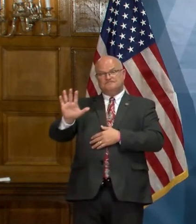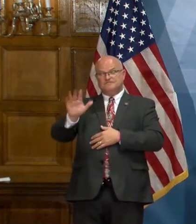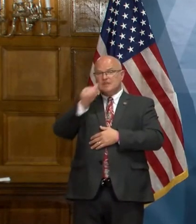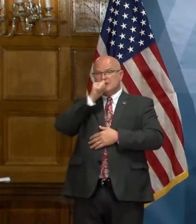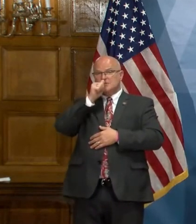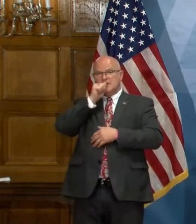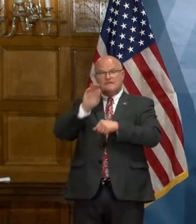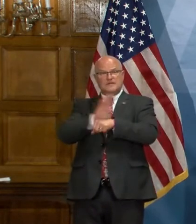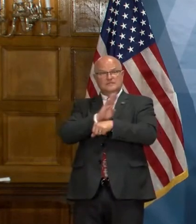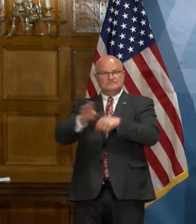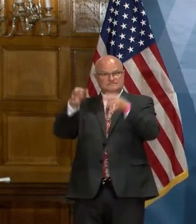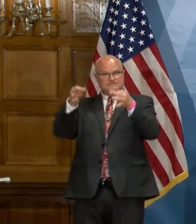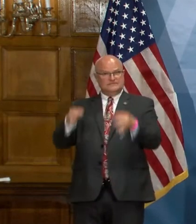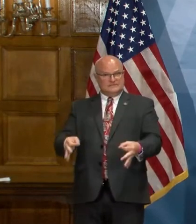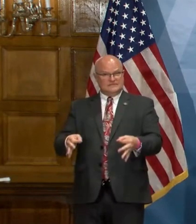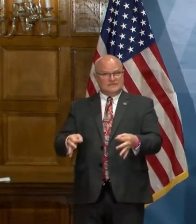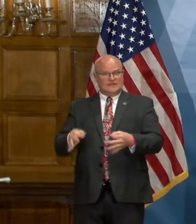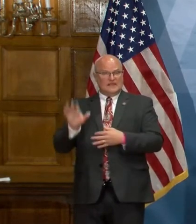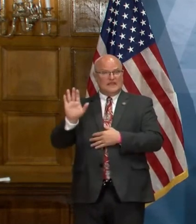private sector and their